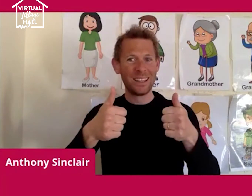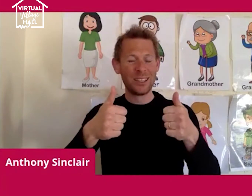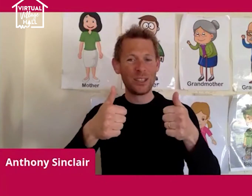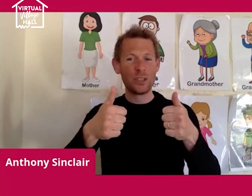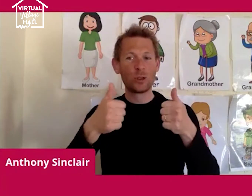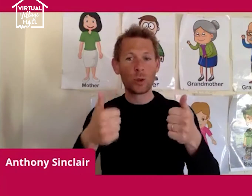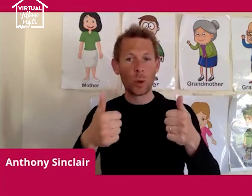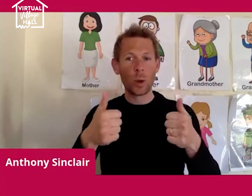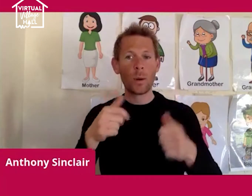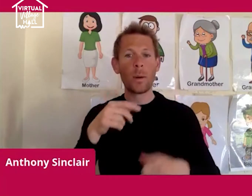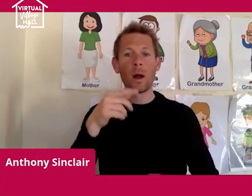All right.